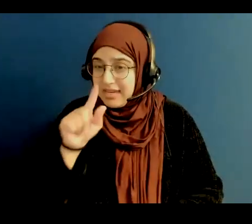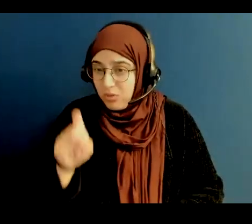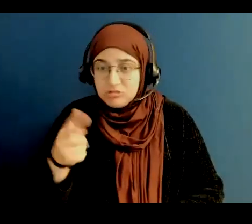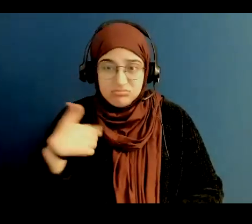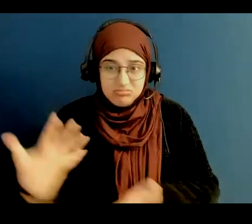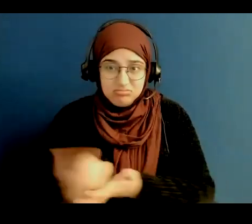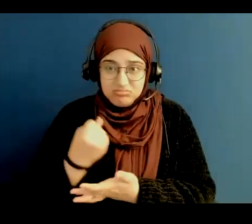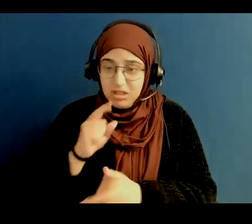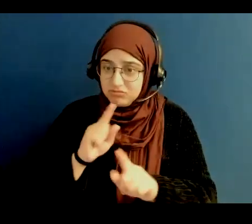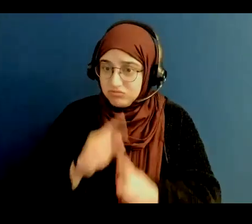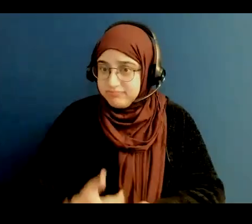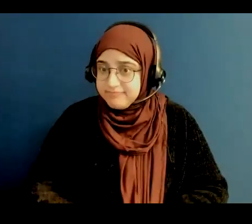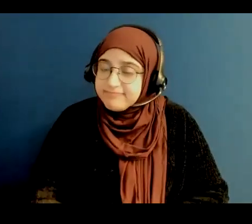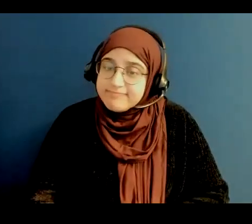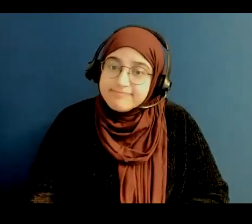questions.